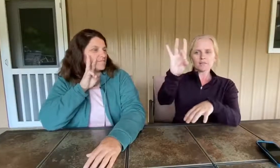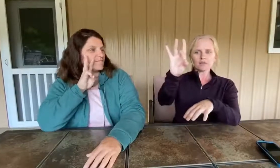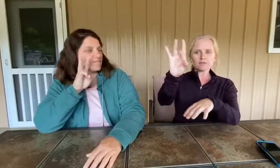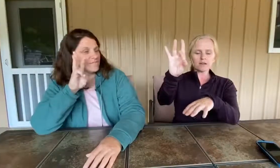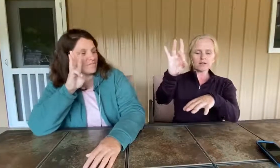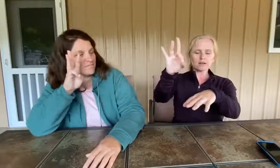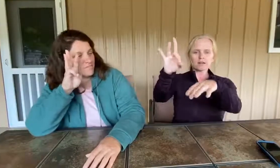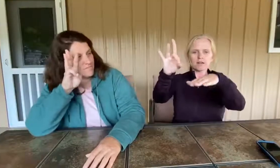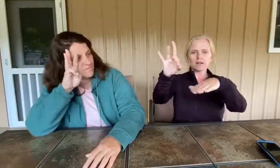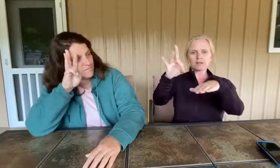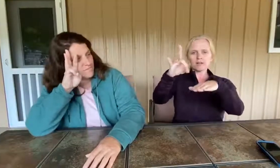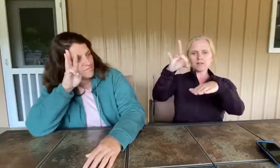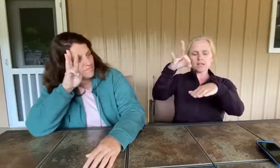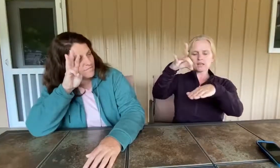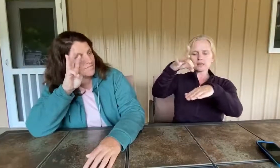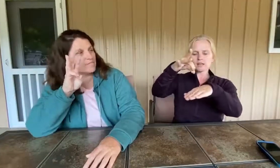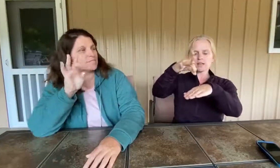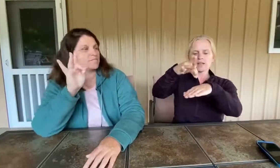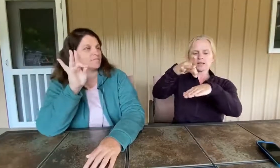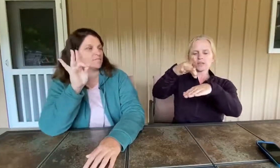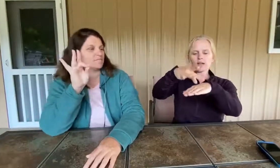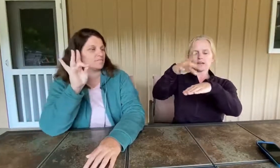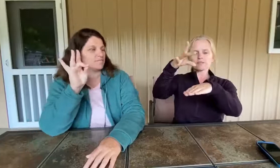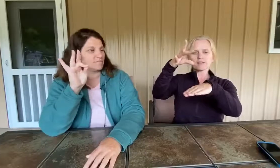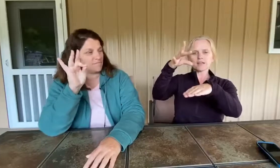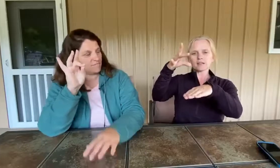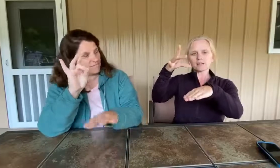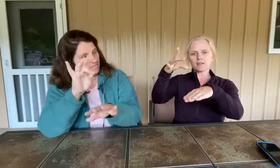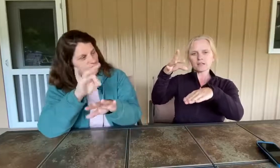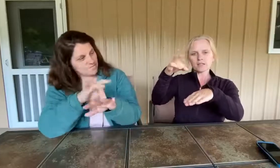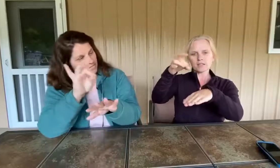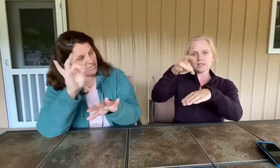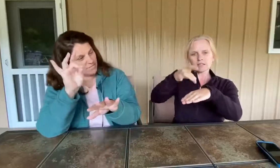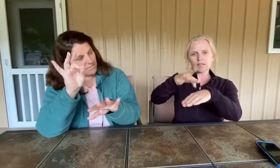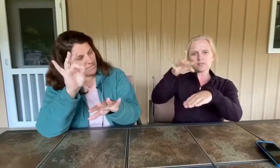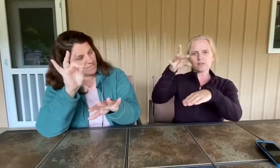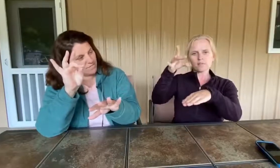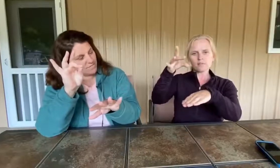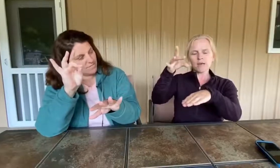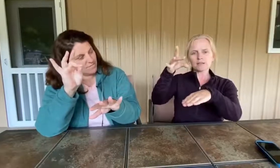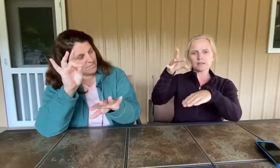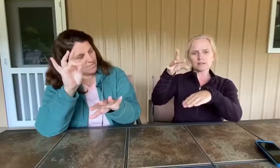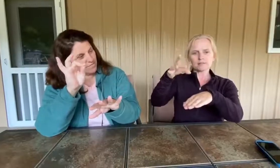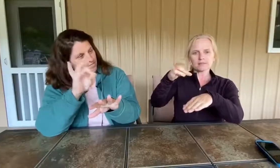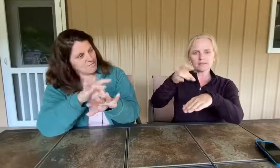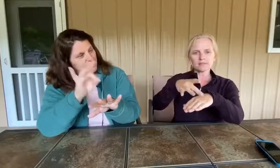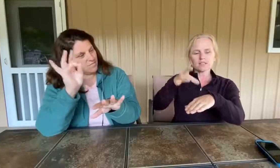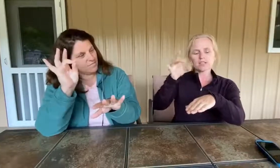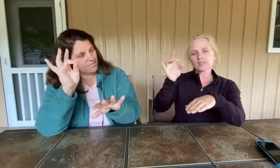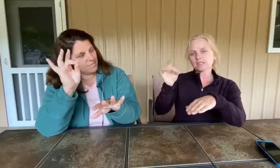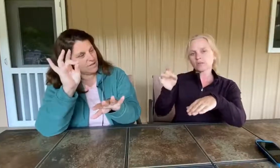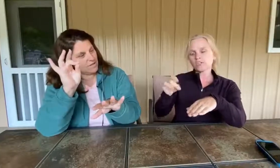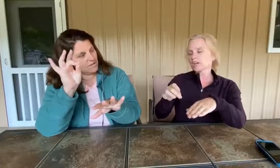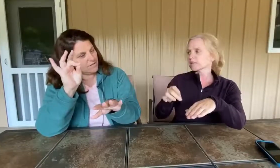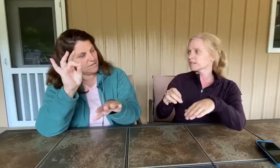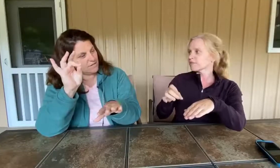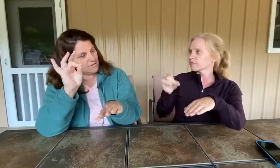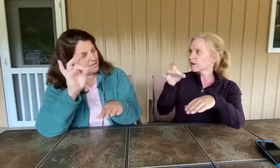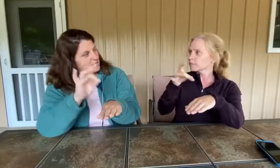middle finger and your left hand and you kind of flick it, because that is the sign for melon, because that's how we check to see if they're ripe.